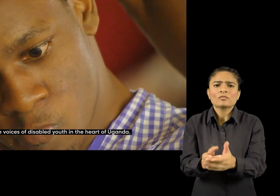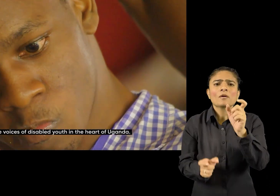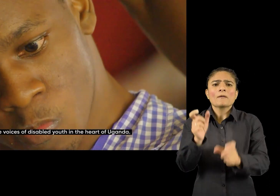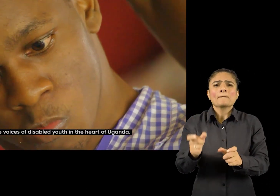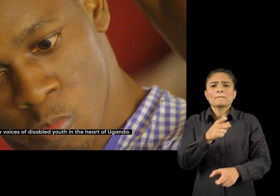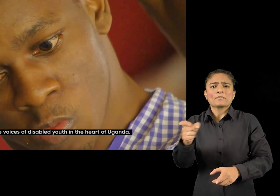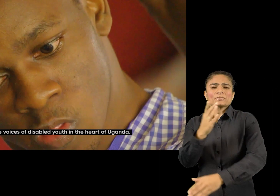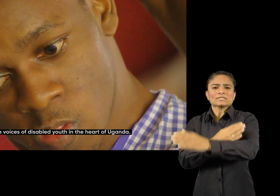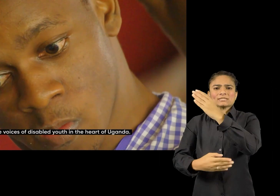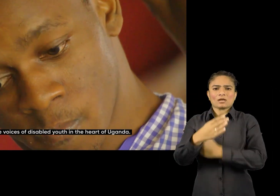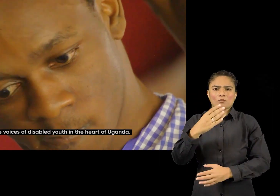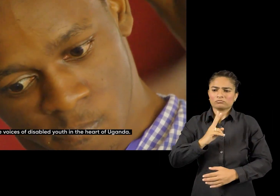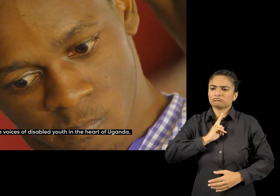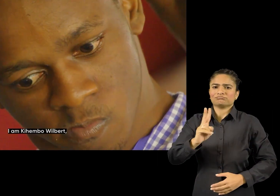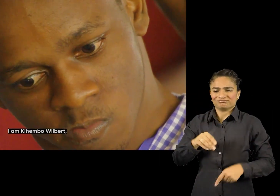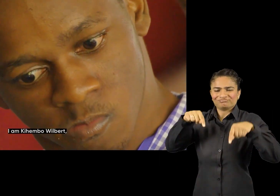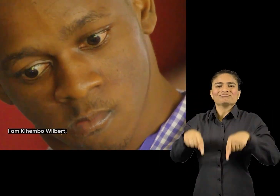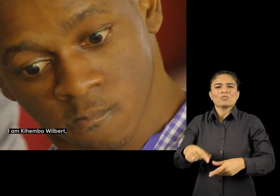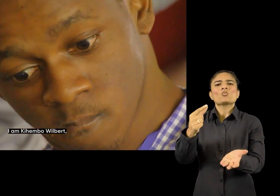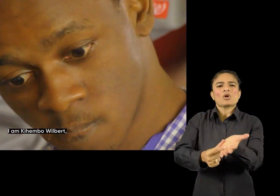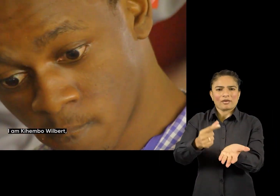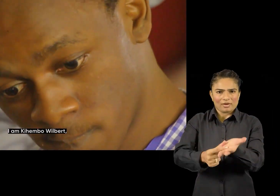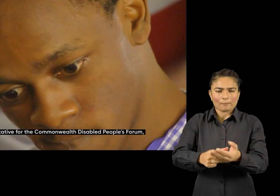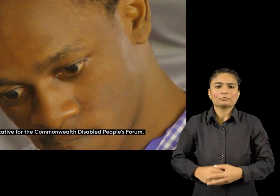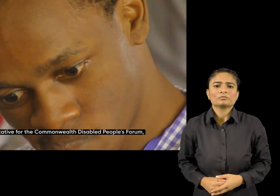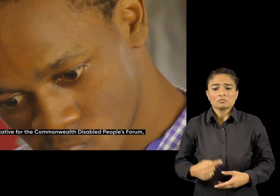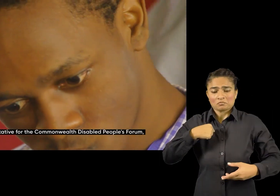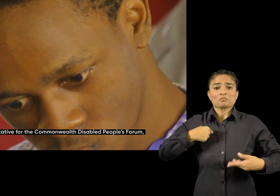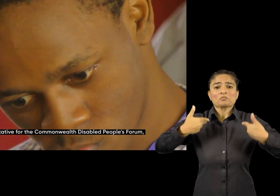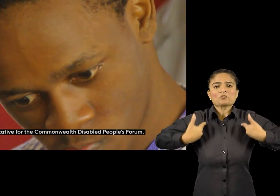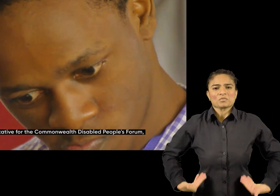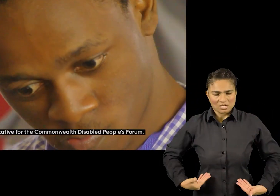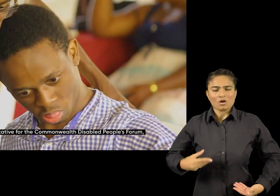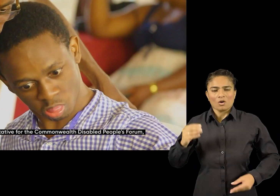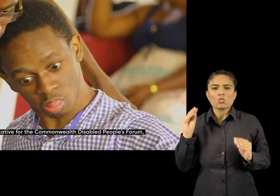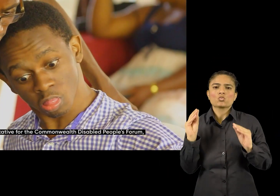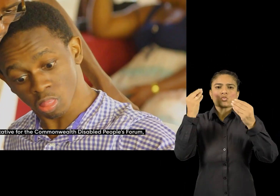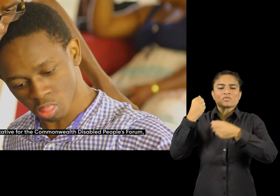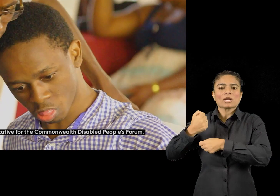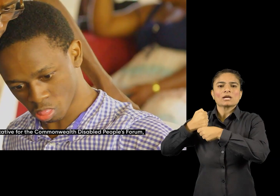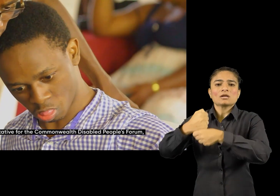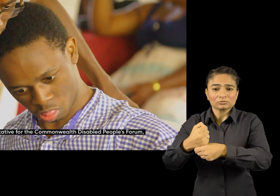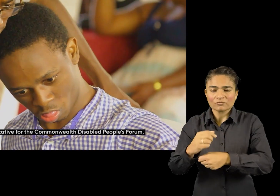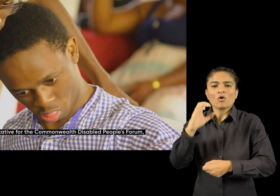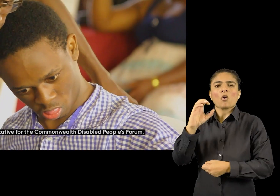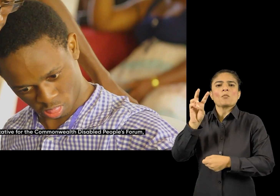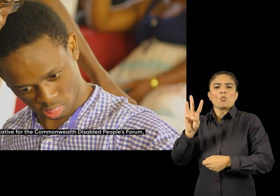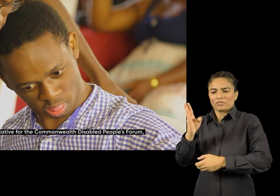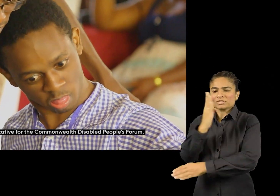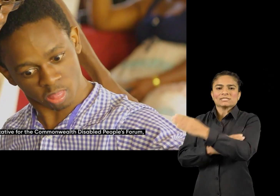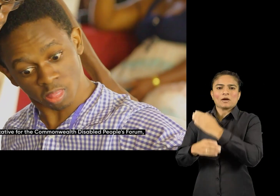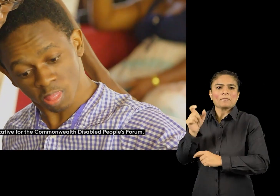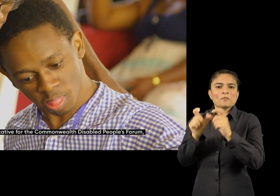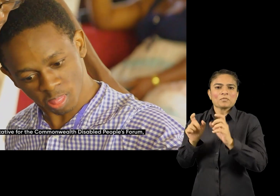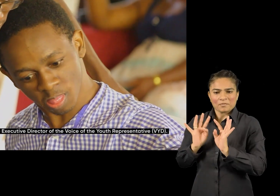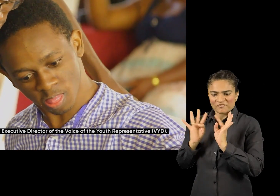disabled youth in the heart of Uganda. I am Kiembo Wilbert, the youth representative for the Commonwealth Disabled